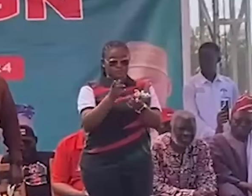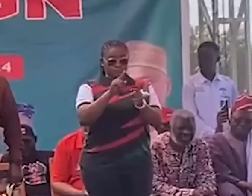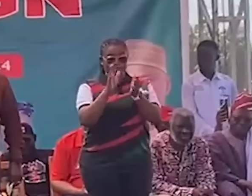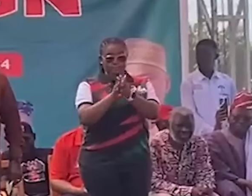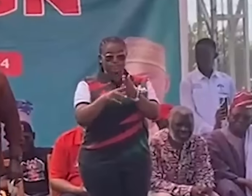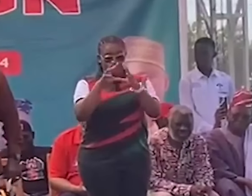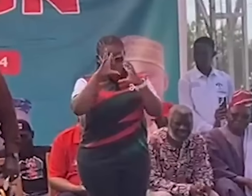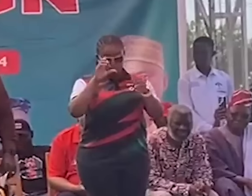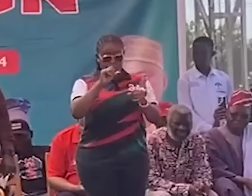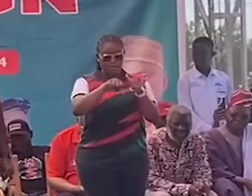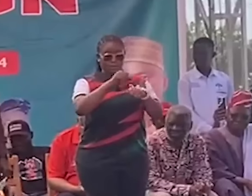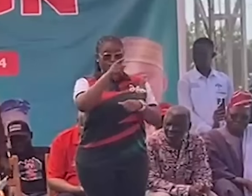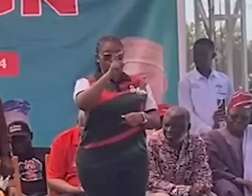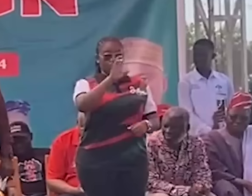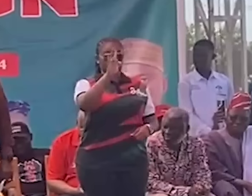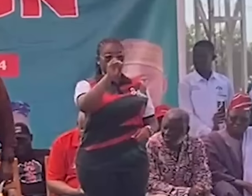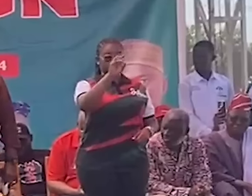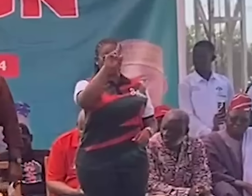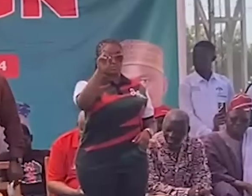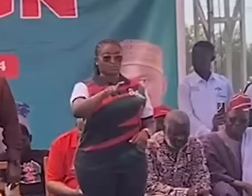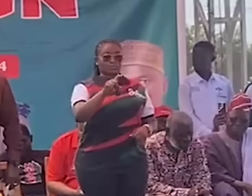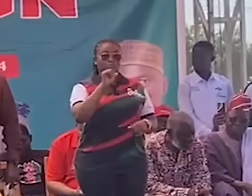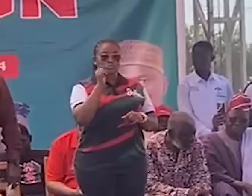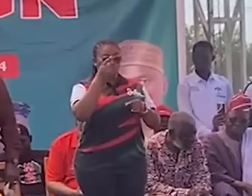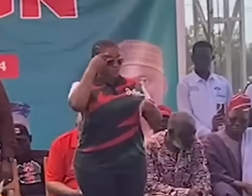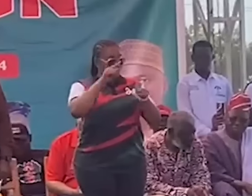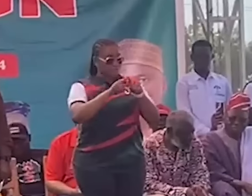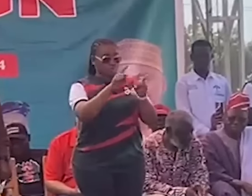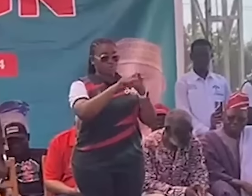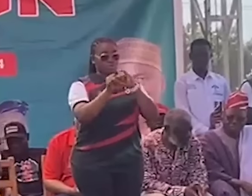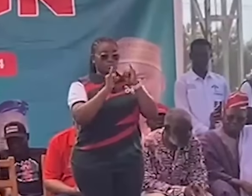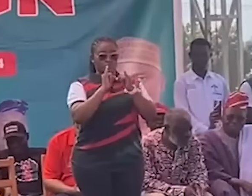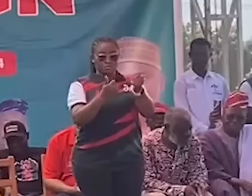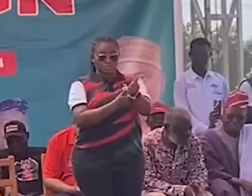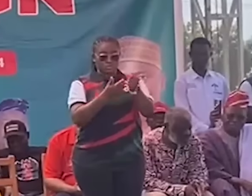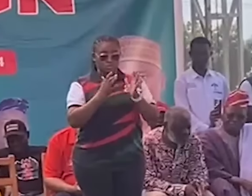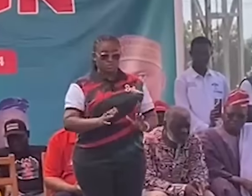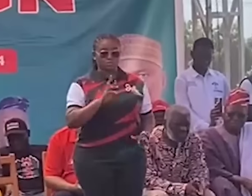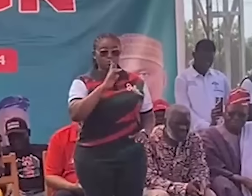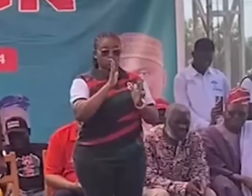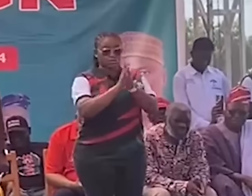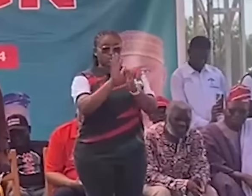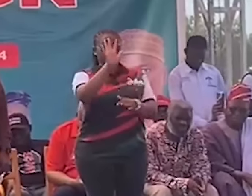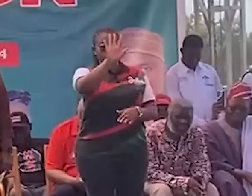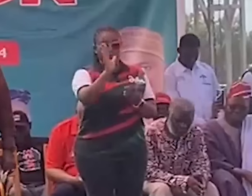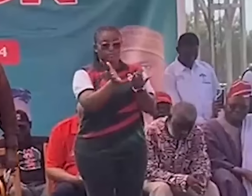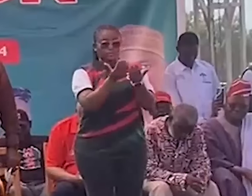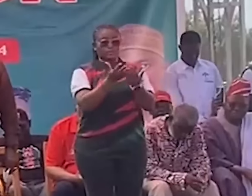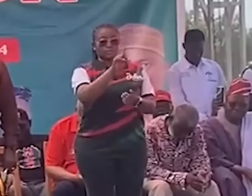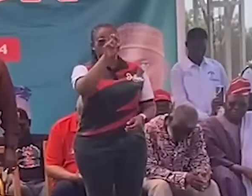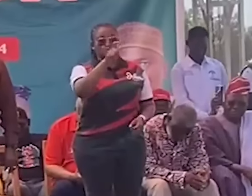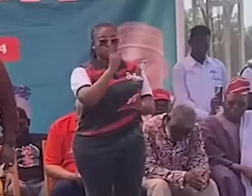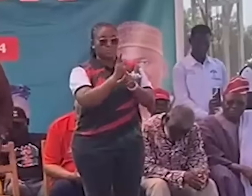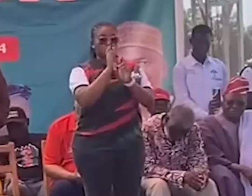170 questions, you did not agree to go and debate for him to answer them. Ghanaians are asking you 5 simple questions.